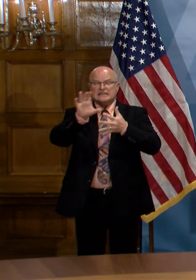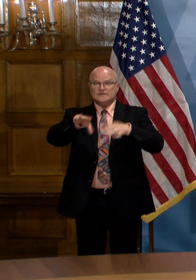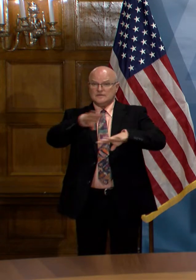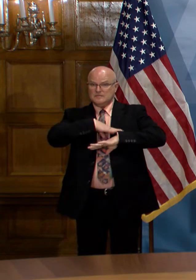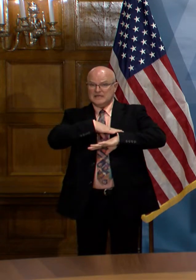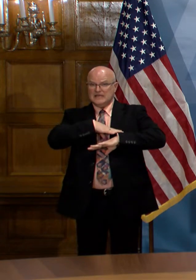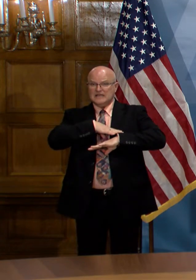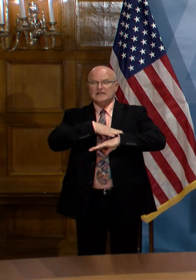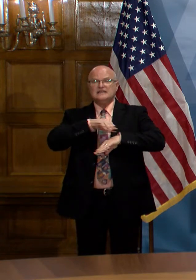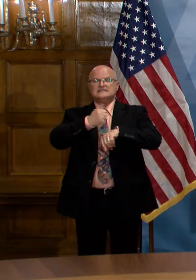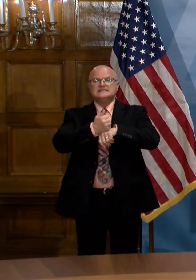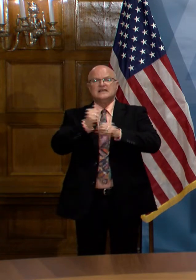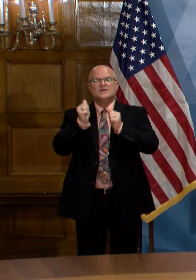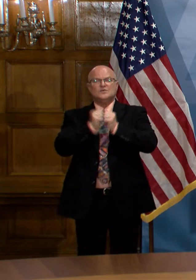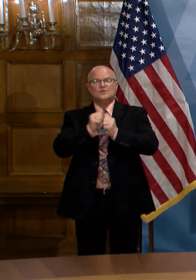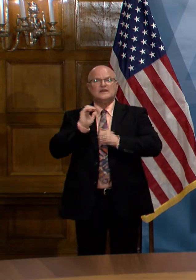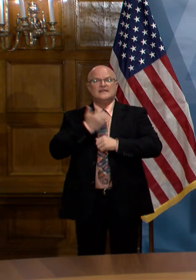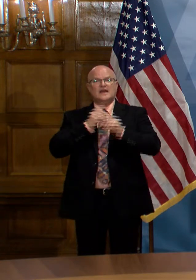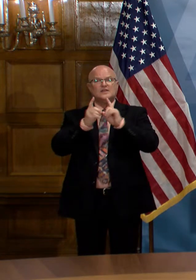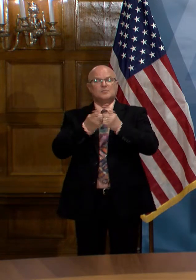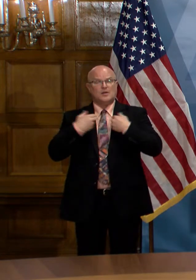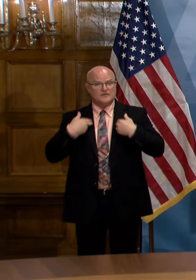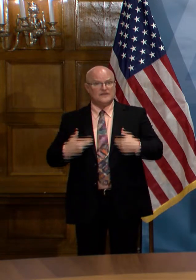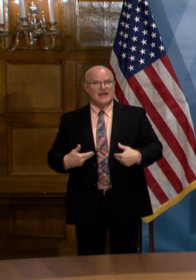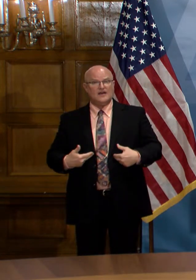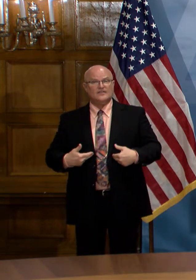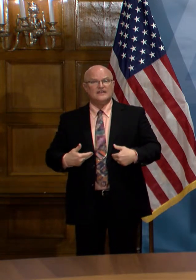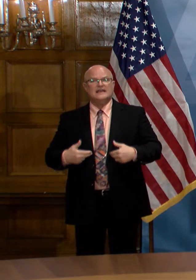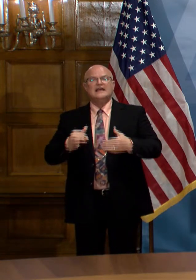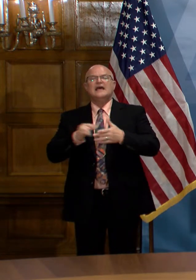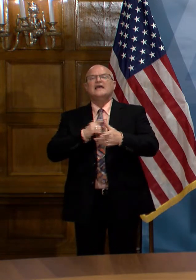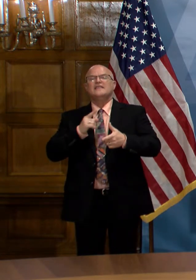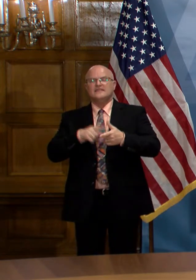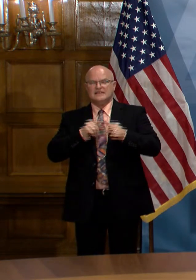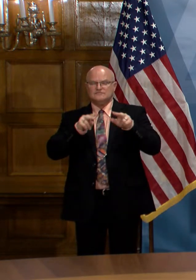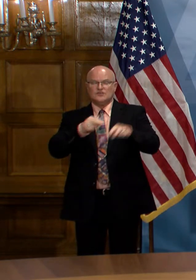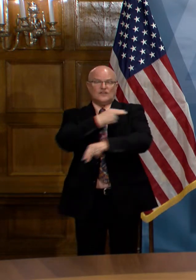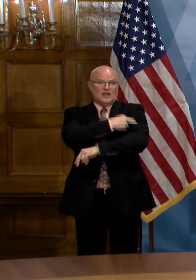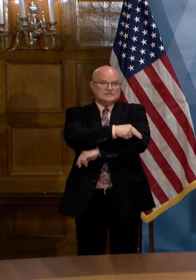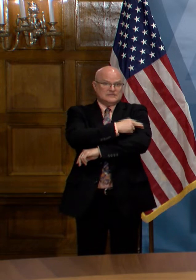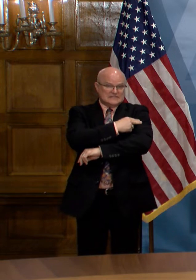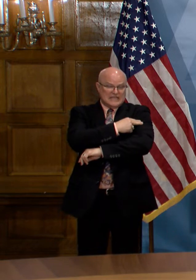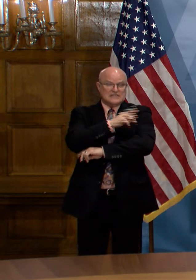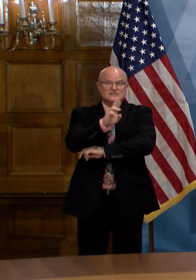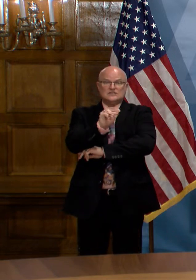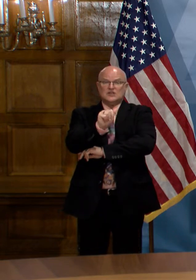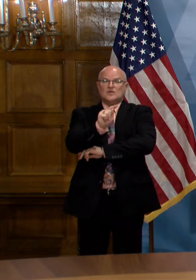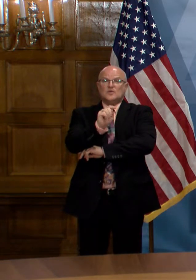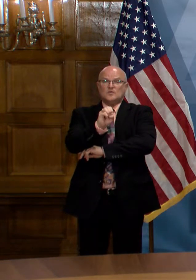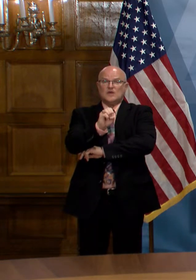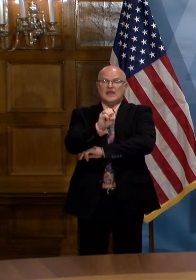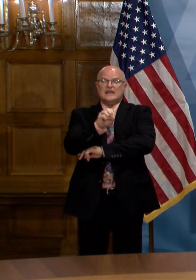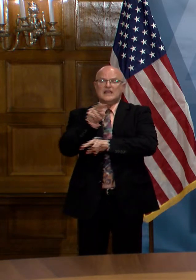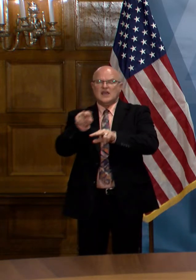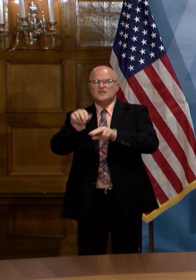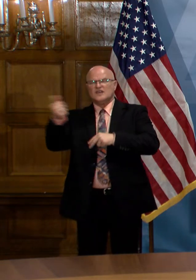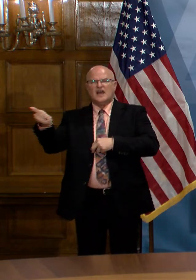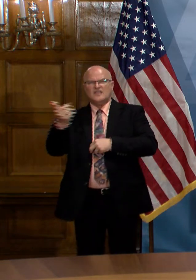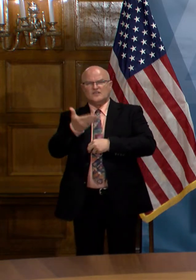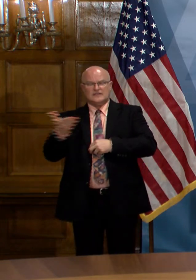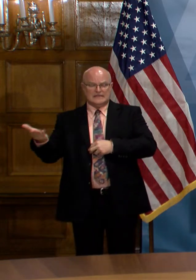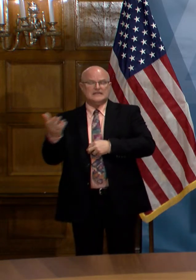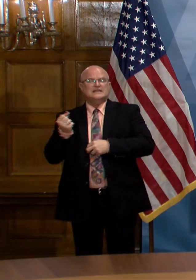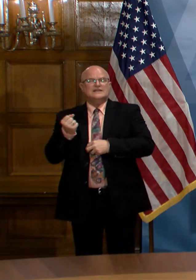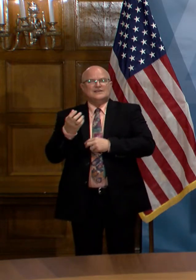criteria that we set with our Department of Health, then it looks at the hospitalization rate and it looks at other factors.